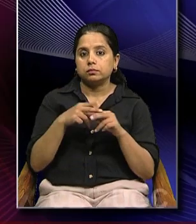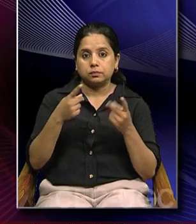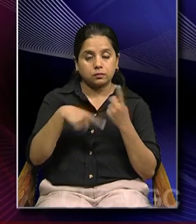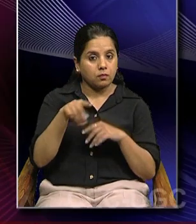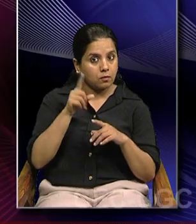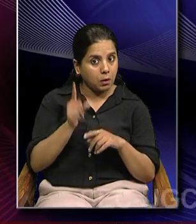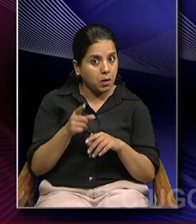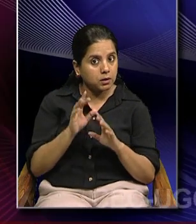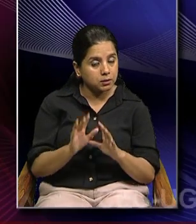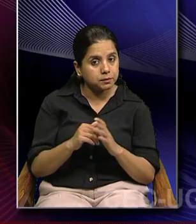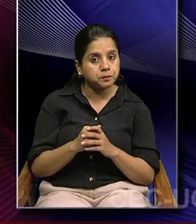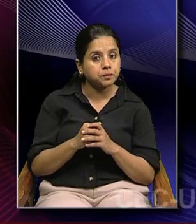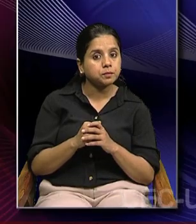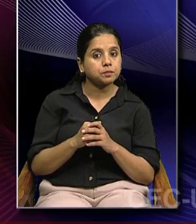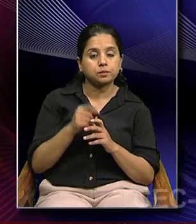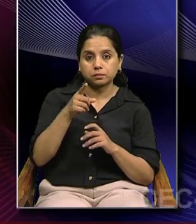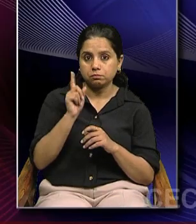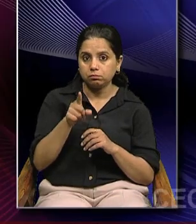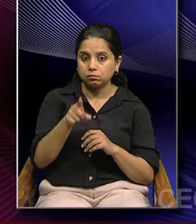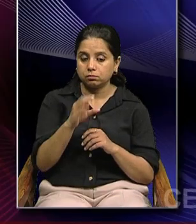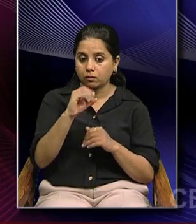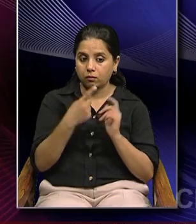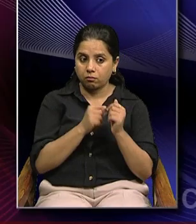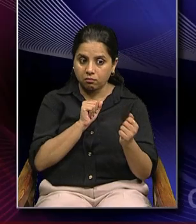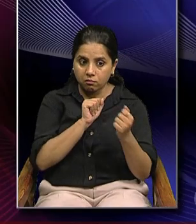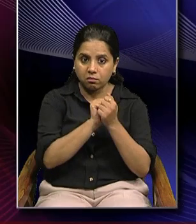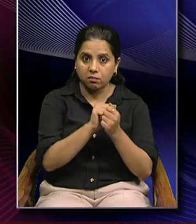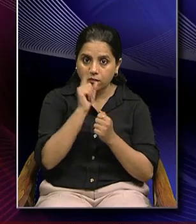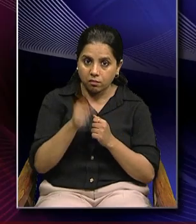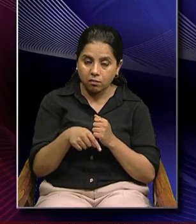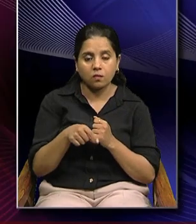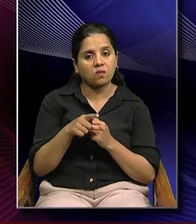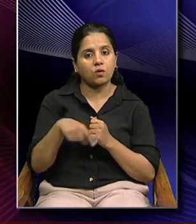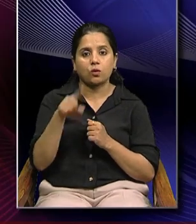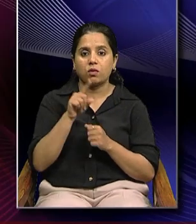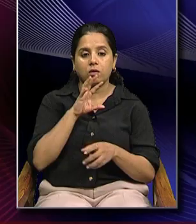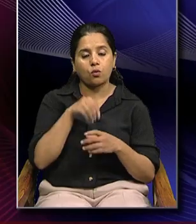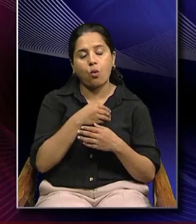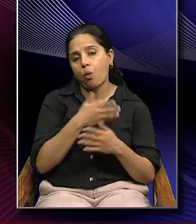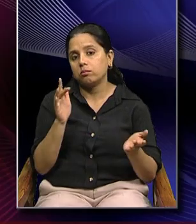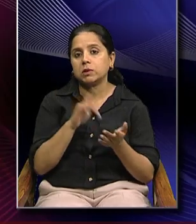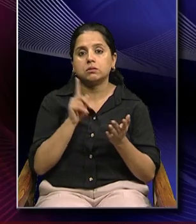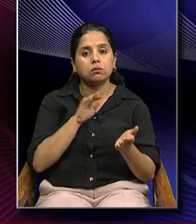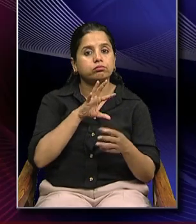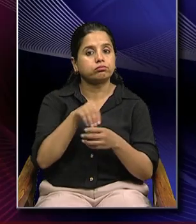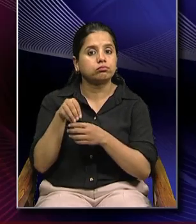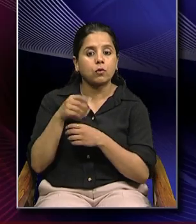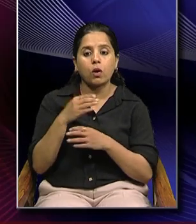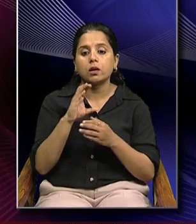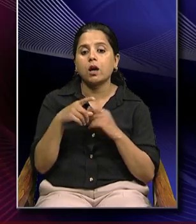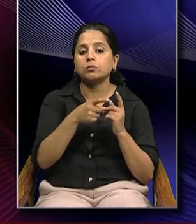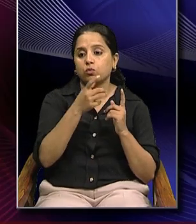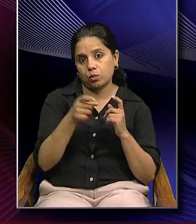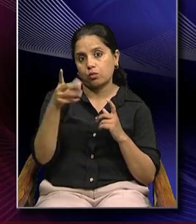to be with the customers, then of course you are supposed to be present everywhere. Wherever your customer want